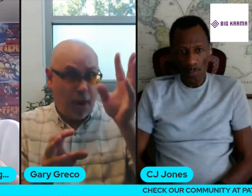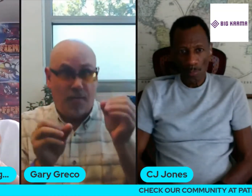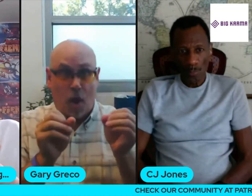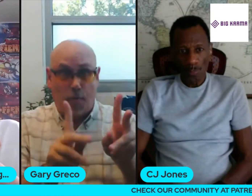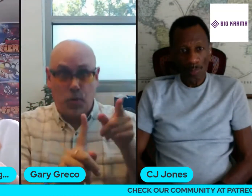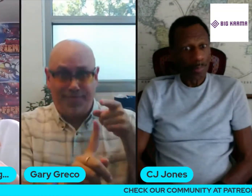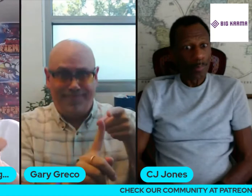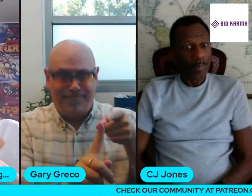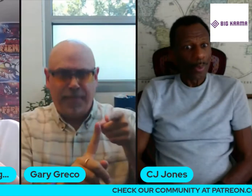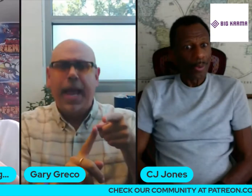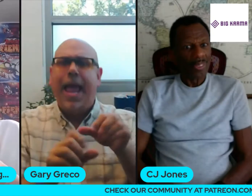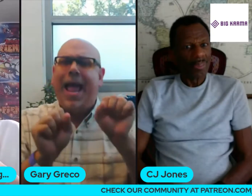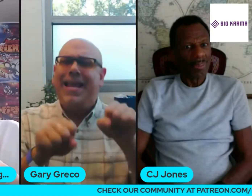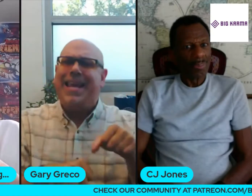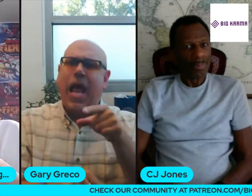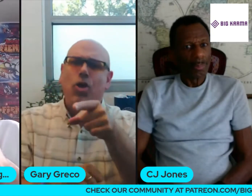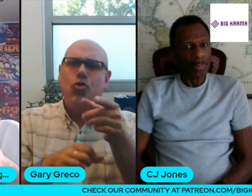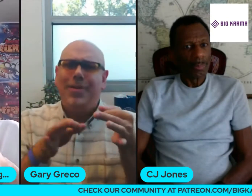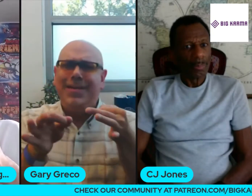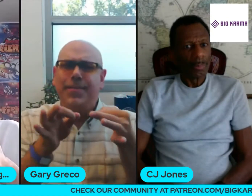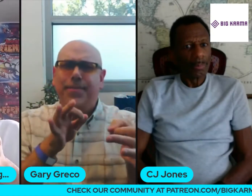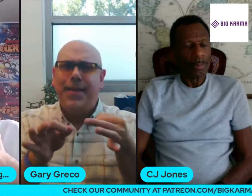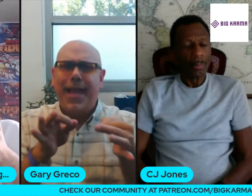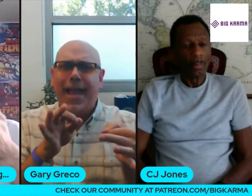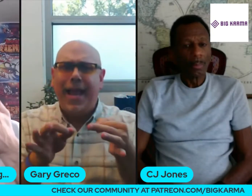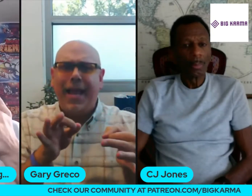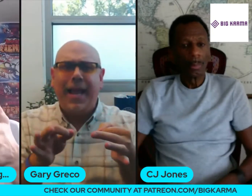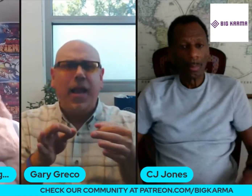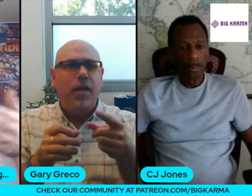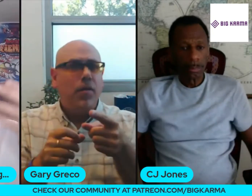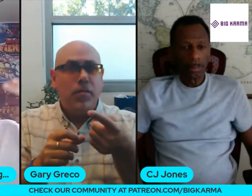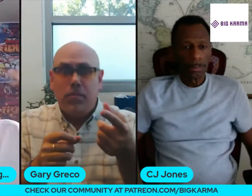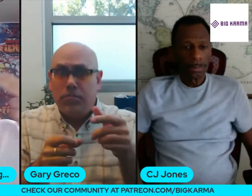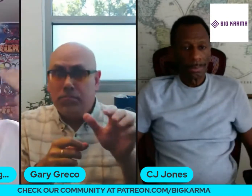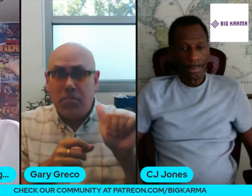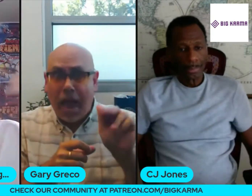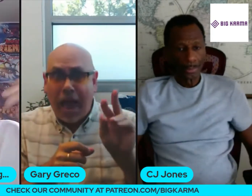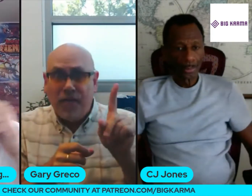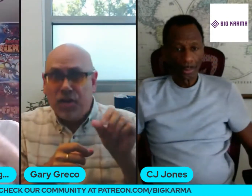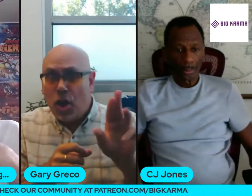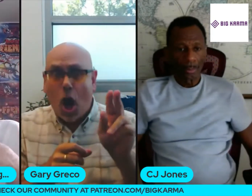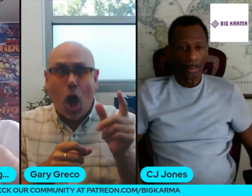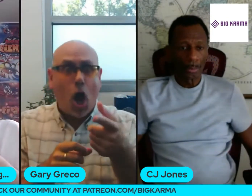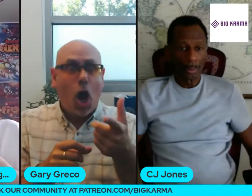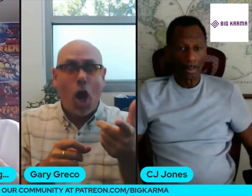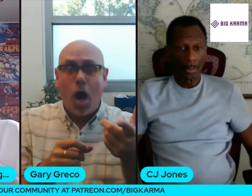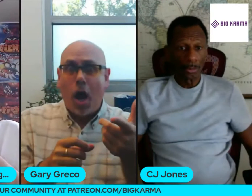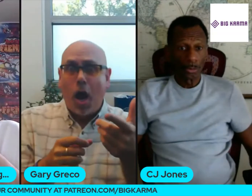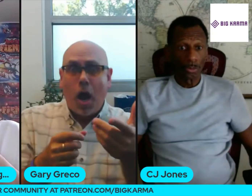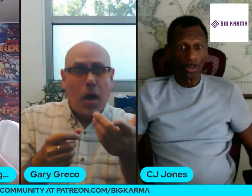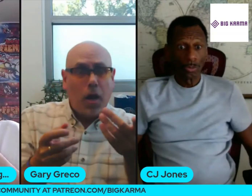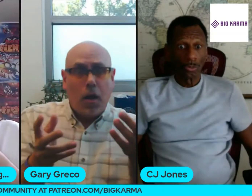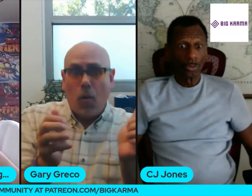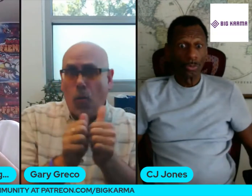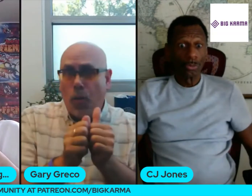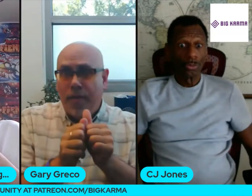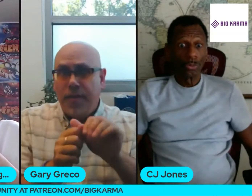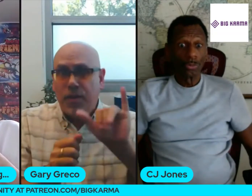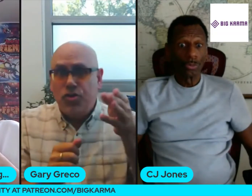can you tell us anything about what you're doing on Avatar 2 without James Cameron shooting me in the head?